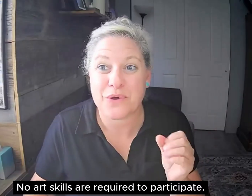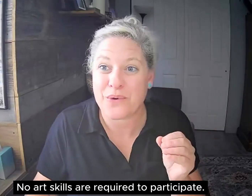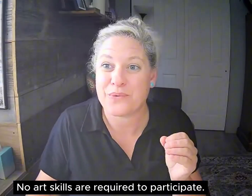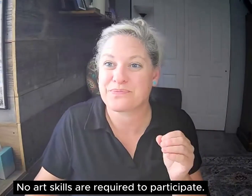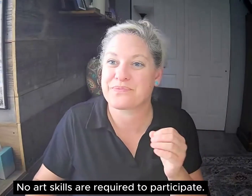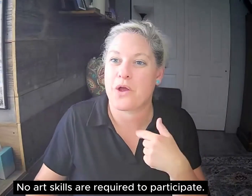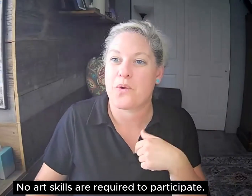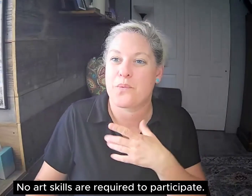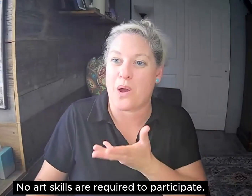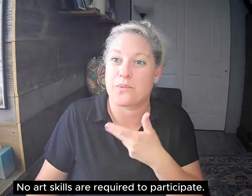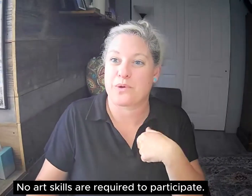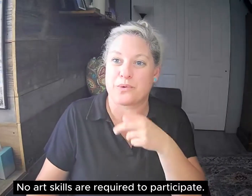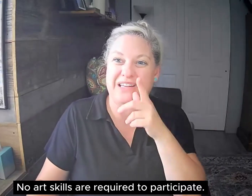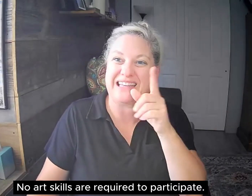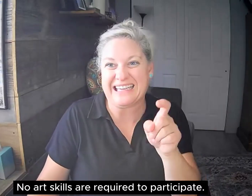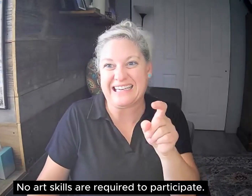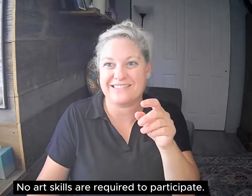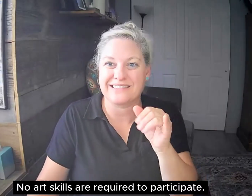No art skills are required to participate.